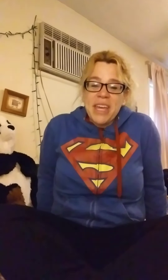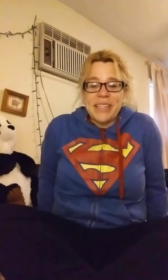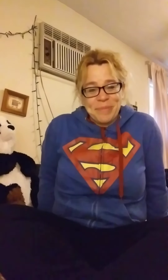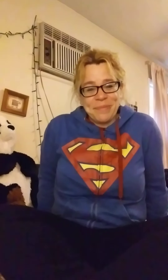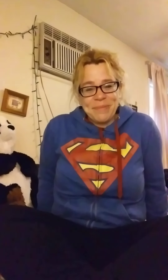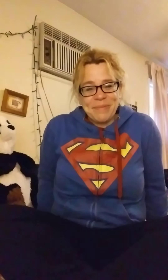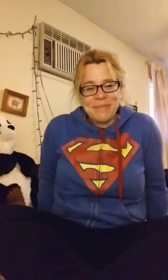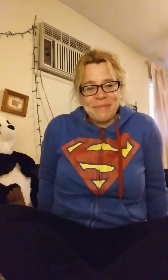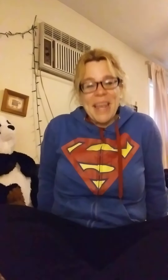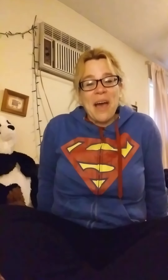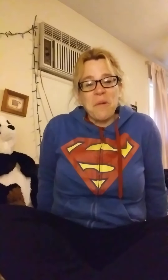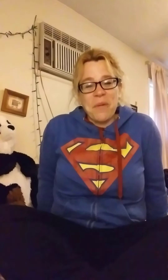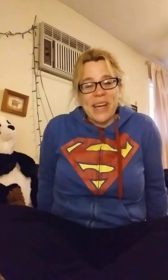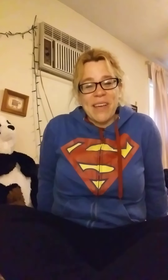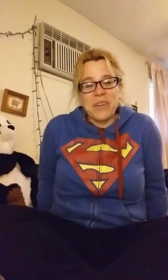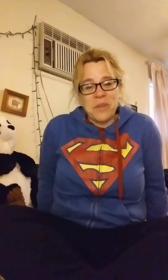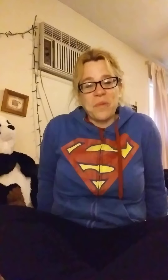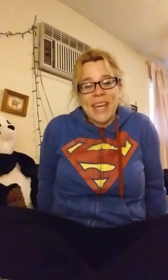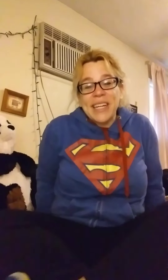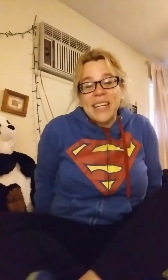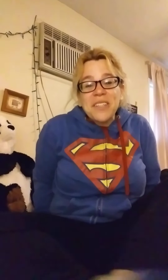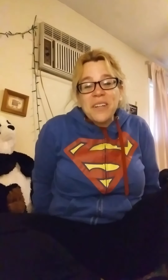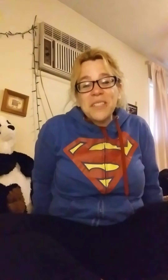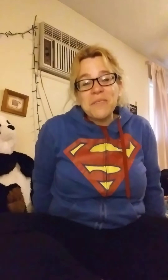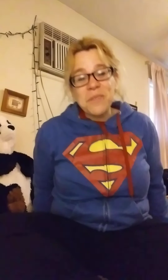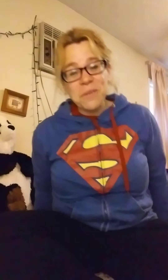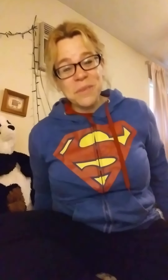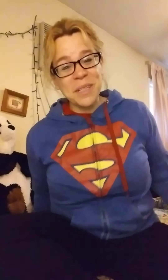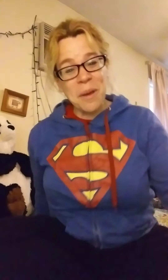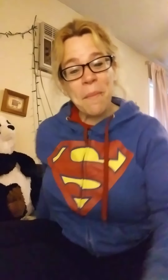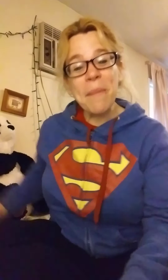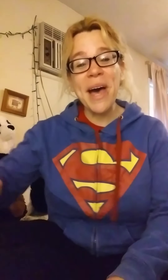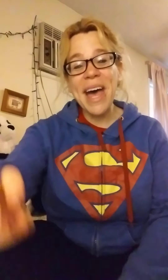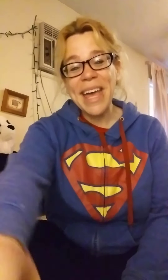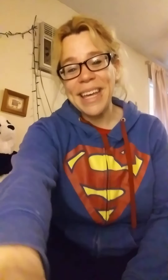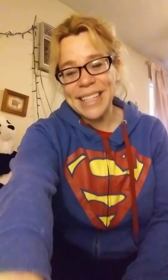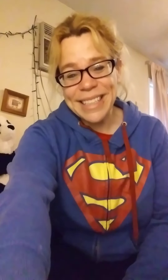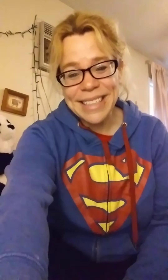rain. I hope you guys have a good weekend, and I'll talk to you soon. Bye-bye!